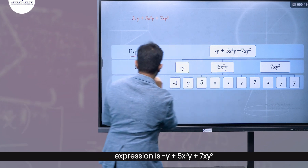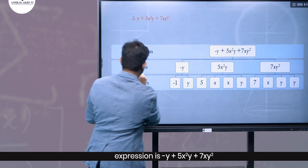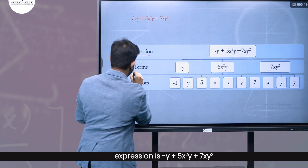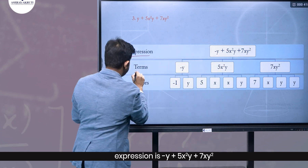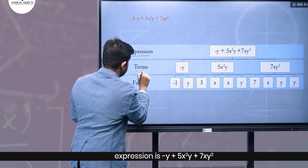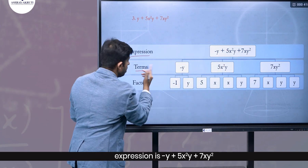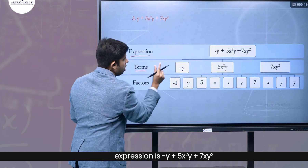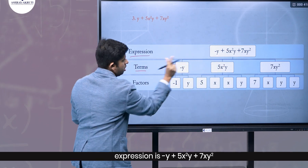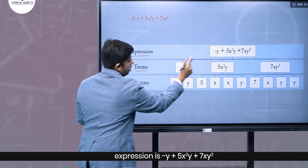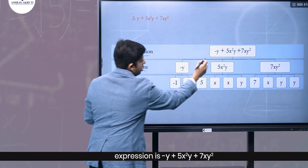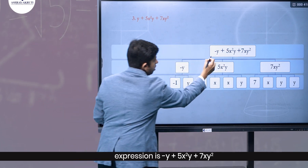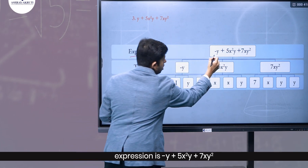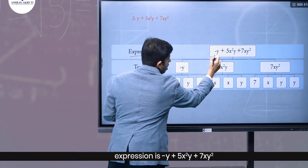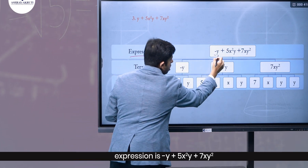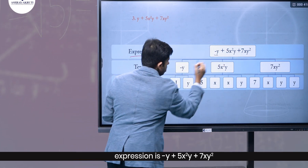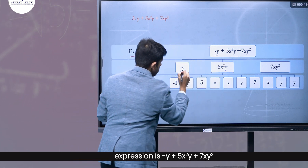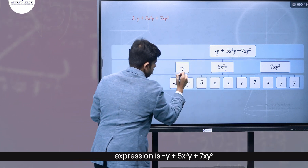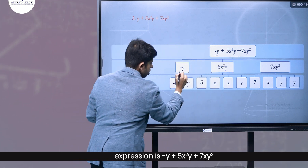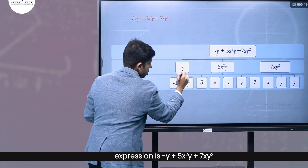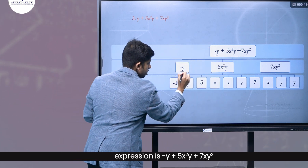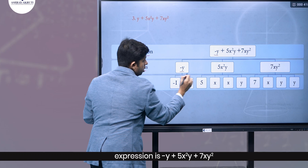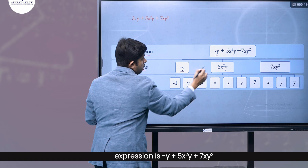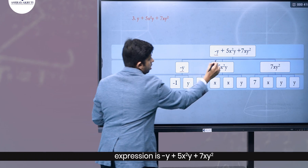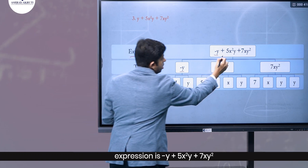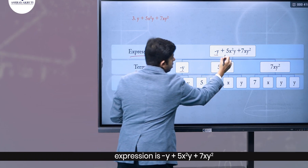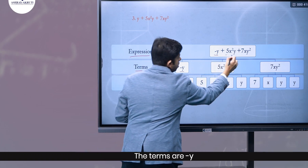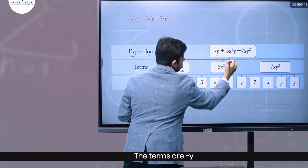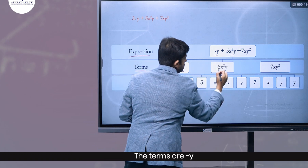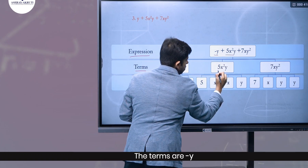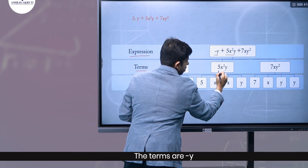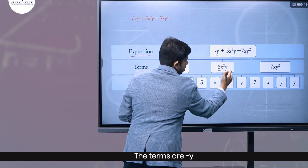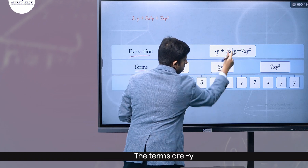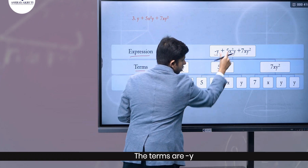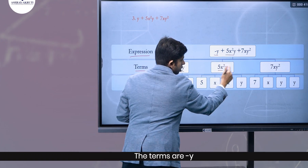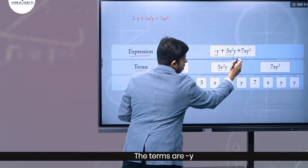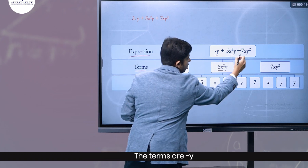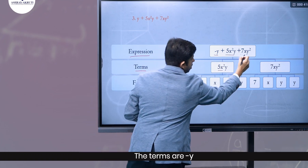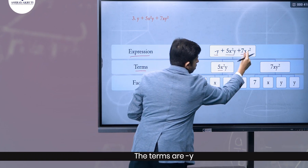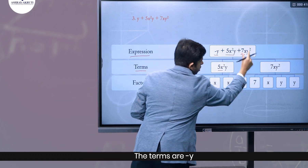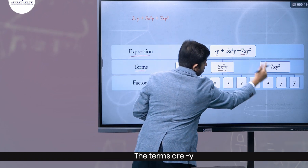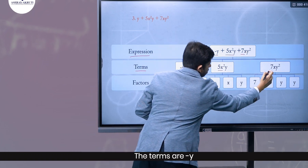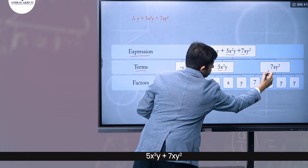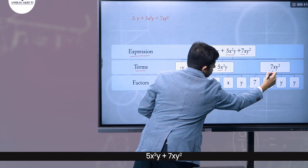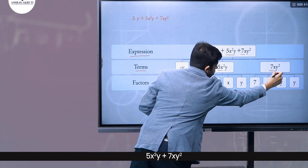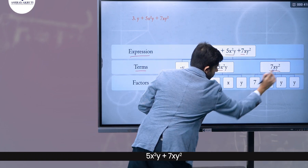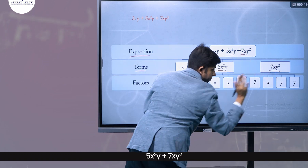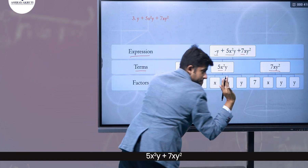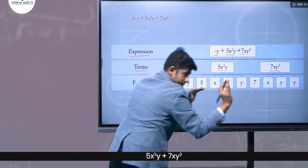Expression is minus y plus 5x square y plus 7xy square. The terms are minus y, 5x square y